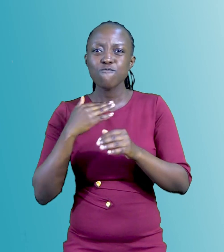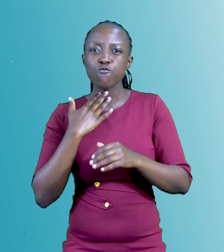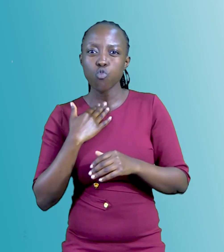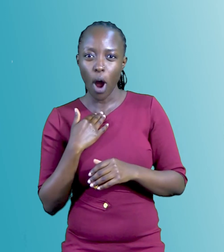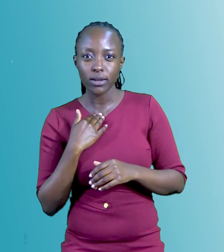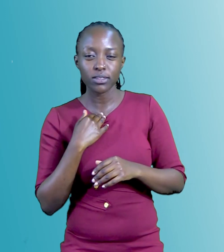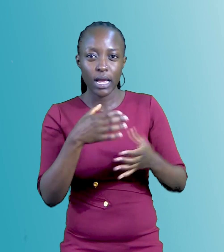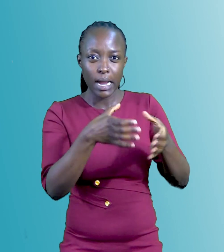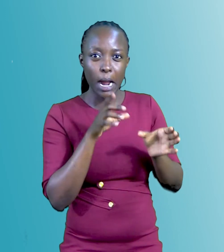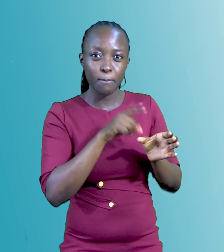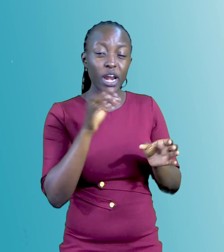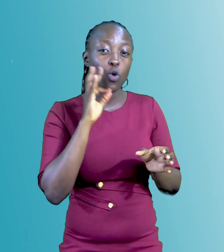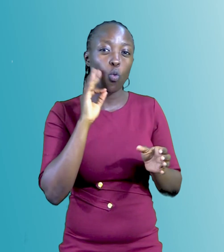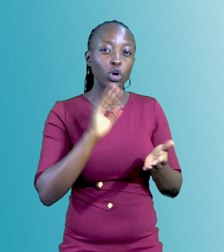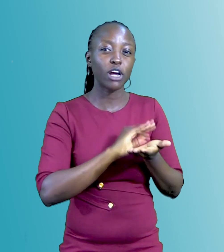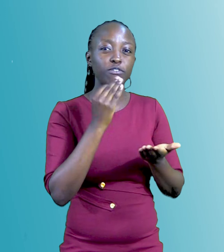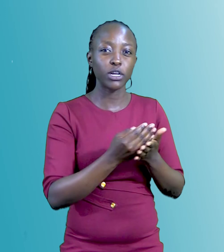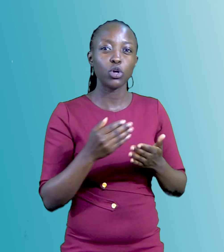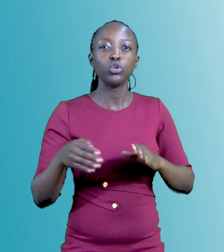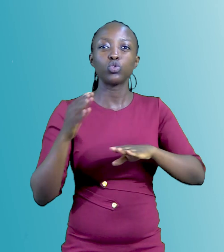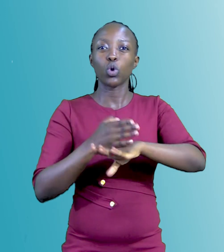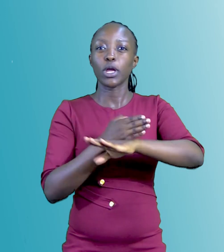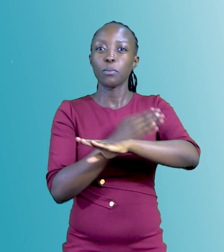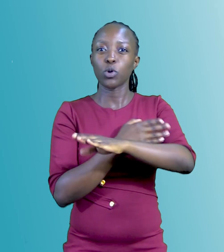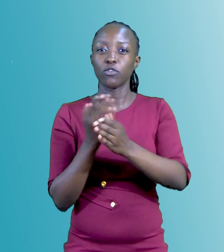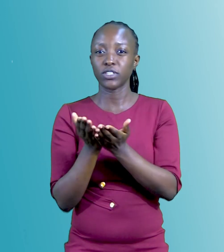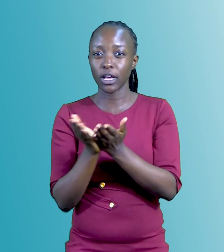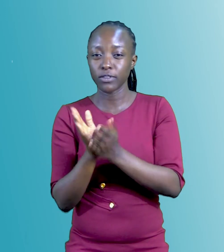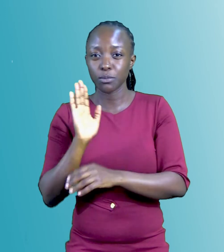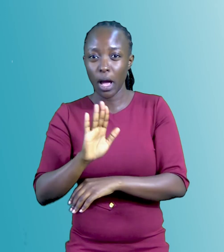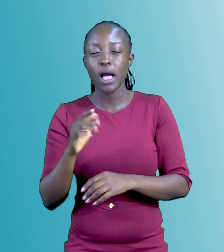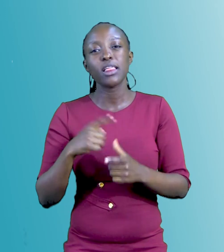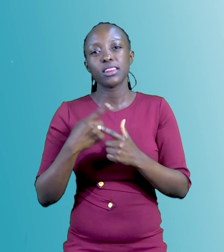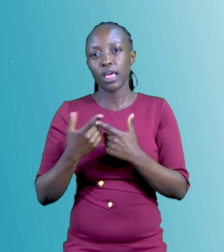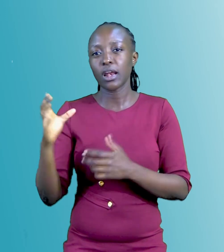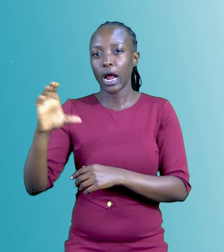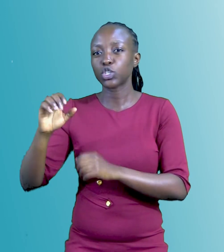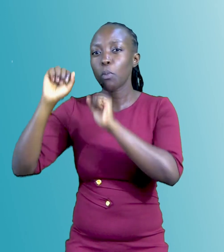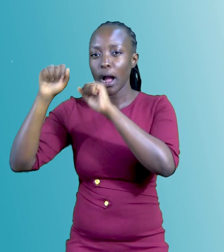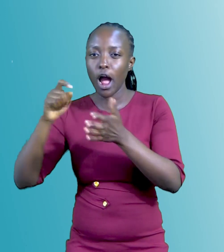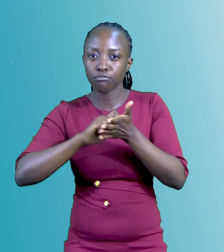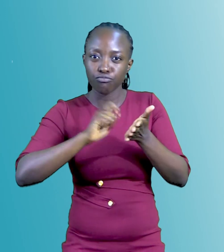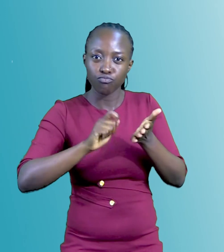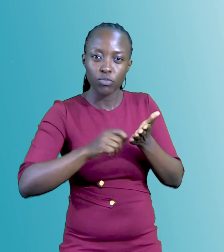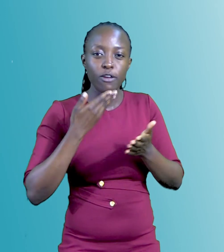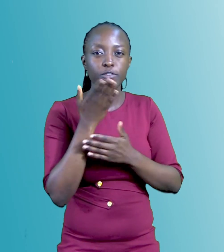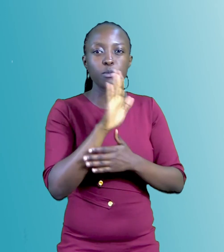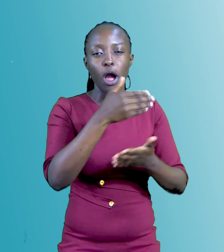services, customers may be required to submit a filled-up feedback form. The charges for these services are free.